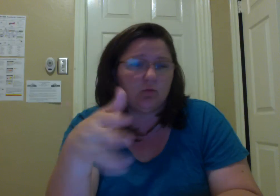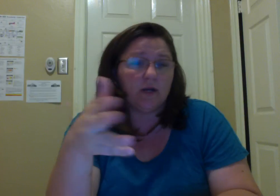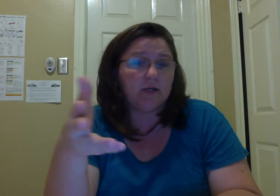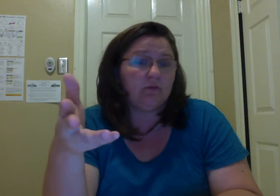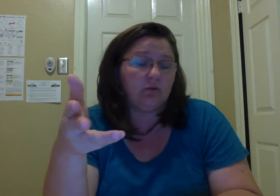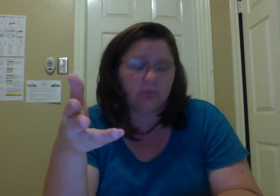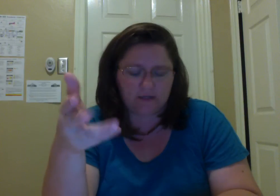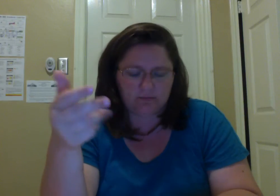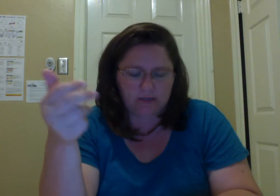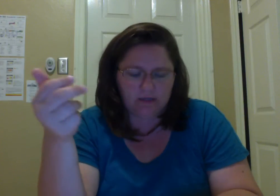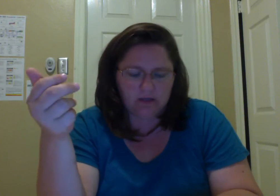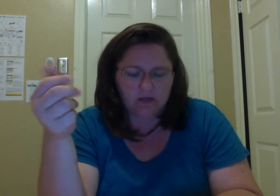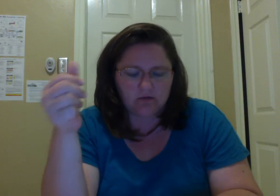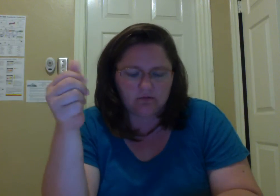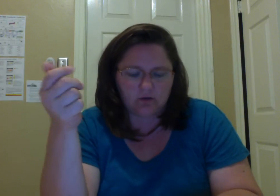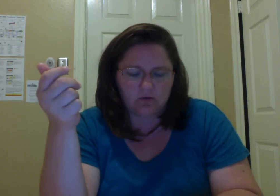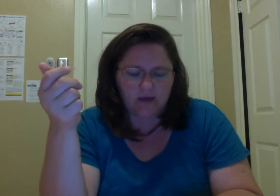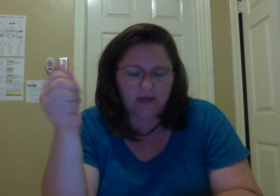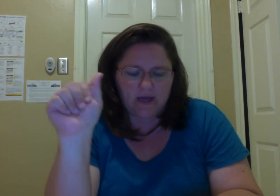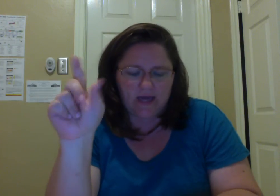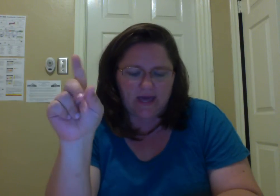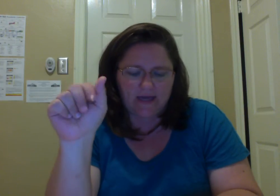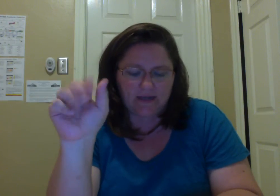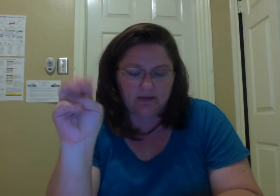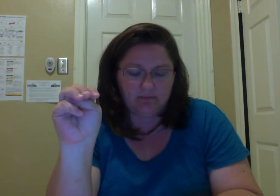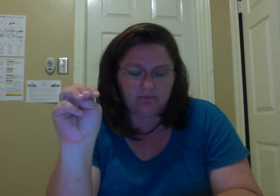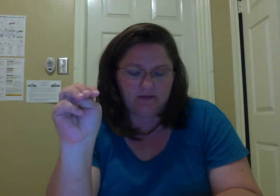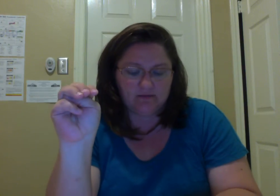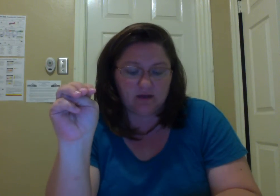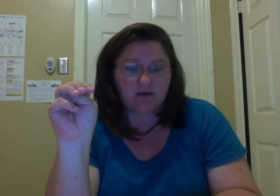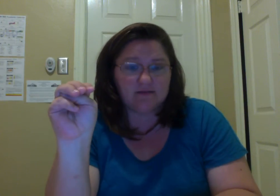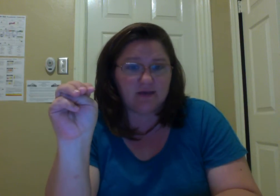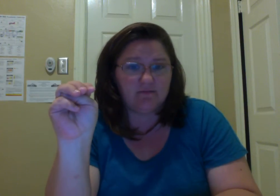you determine it to be. So Adam is not deaf